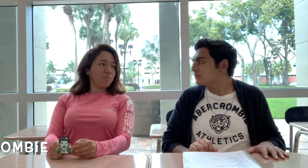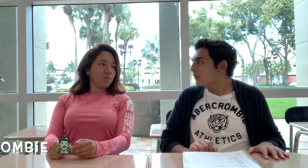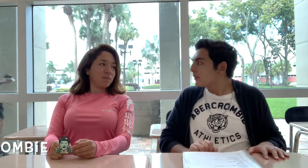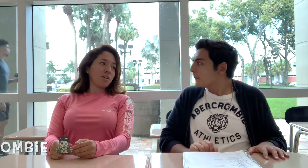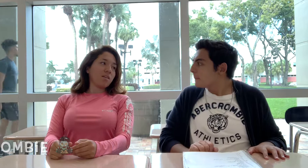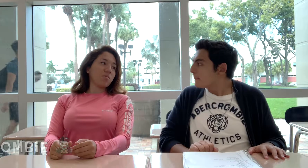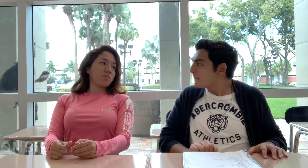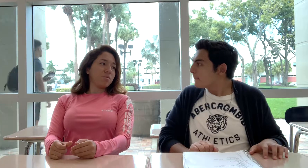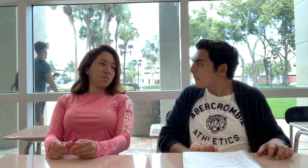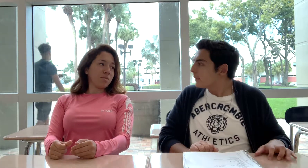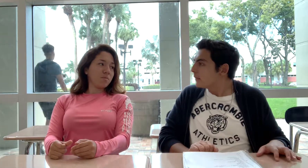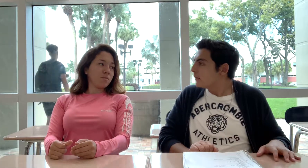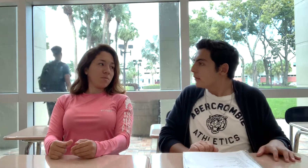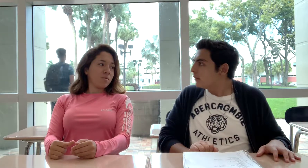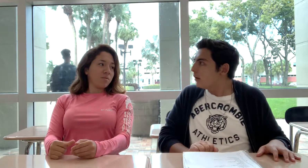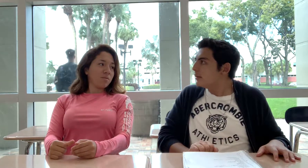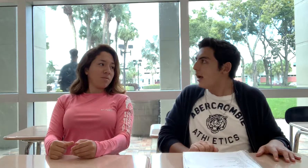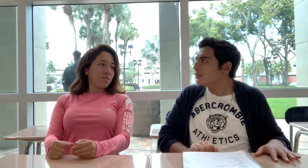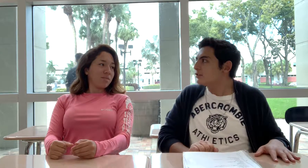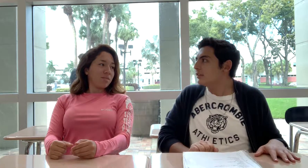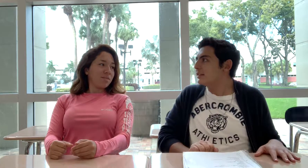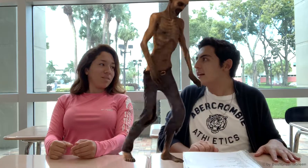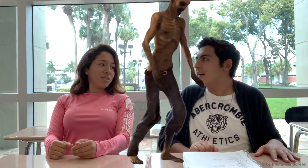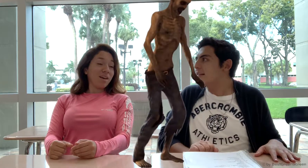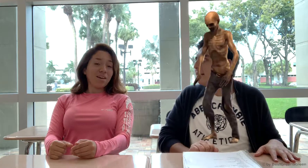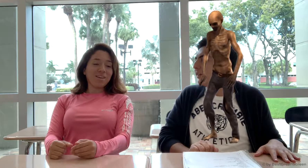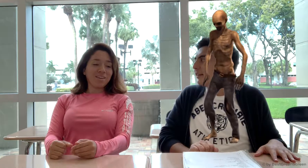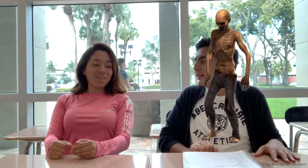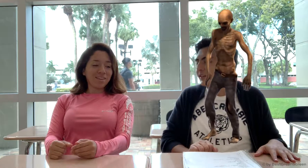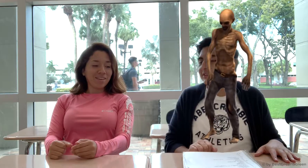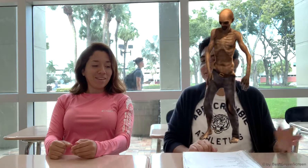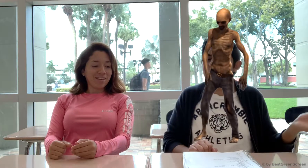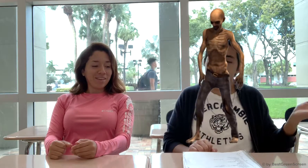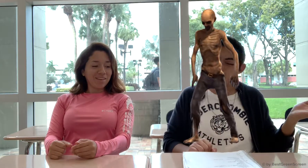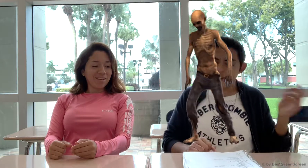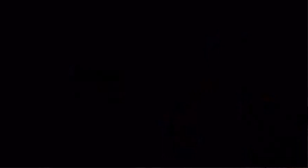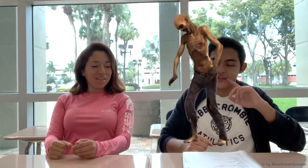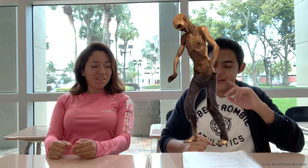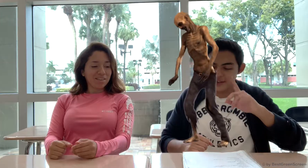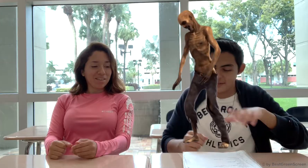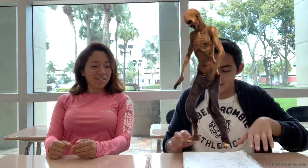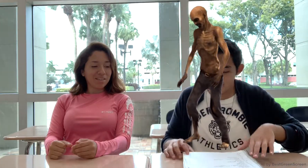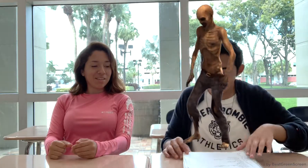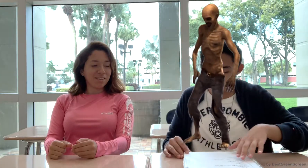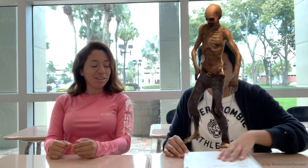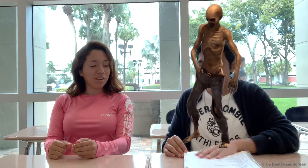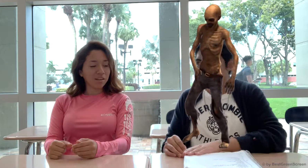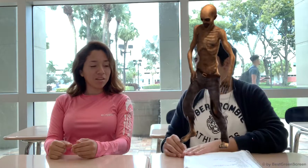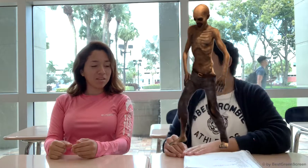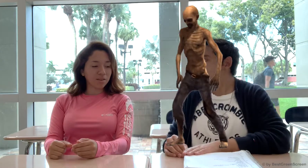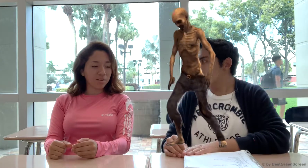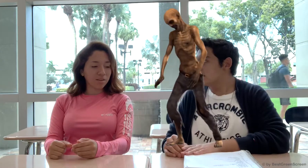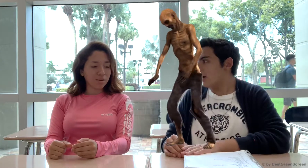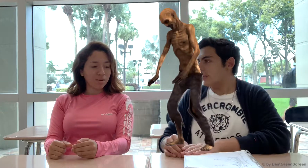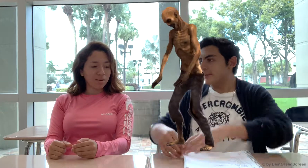doing sign language with you. Oh yeah, I just realized that. Yeah. Because we do other challenge videos and whatnot. All right, let's go. Zombie. Zombie.